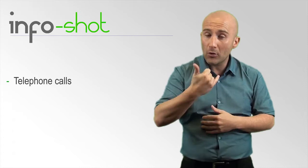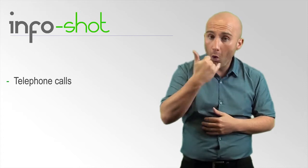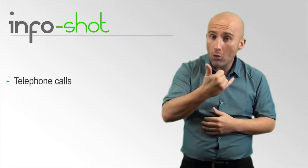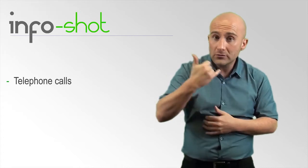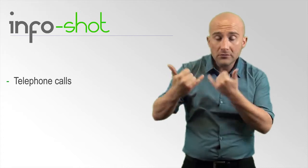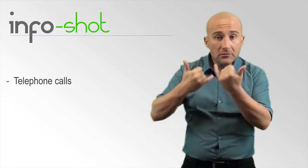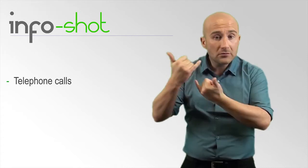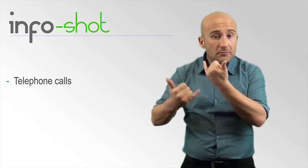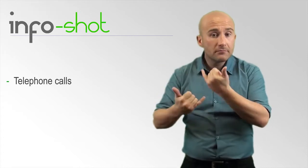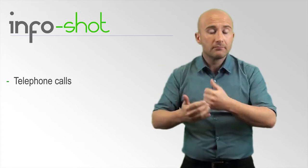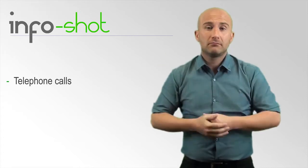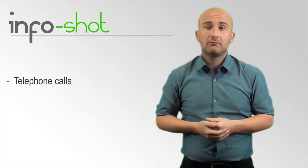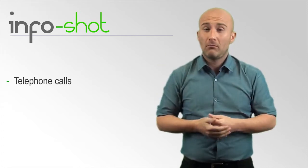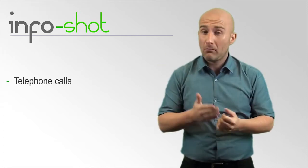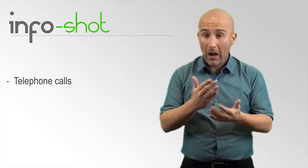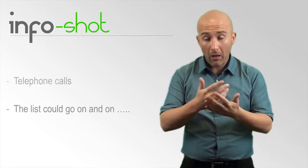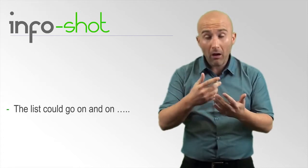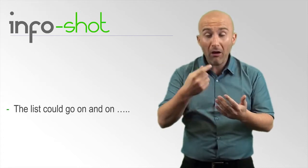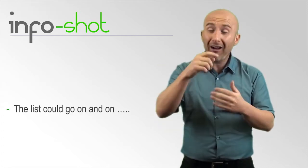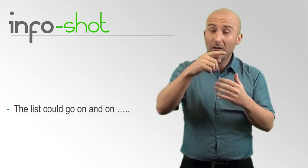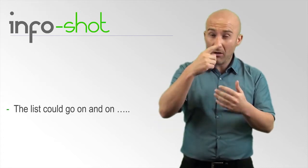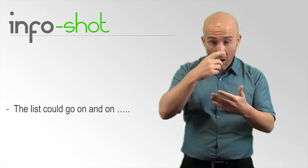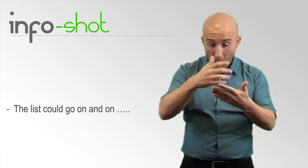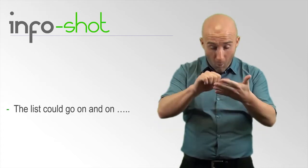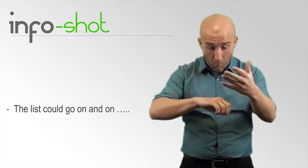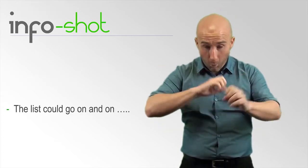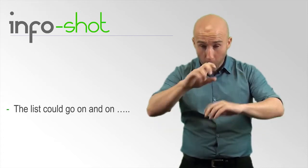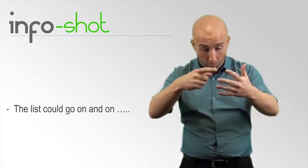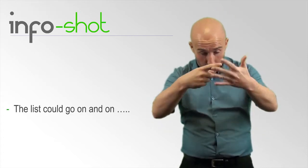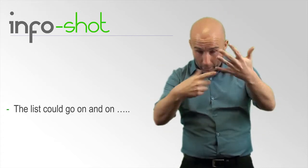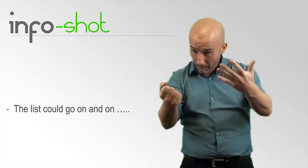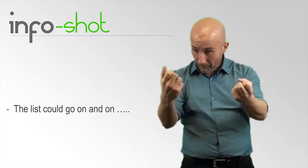telephone calls. The list could go on and on.